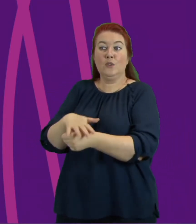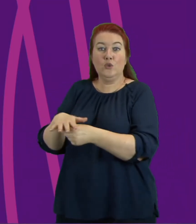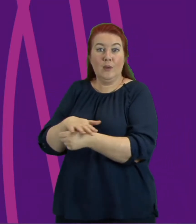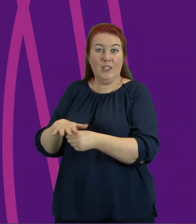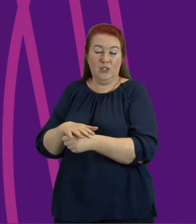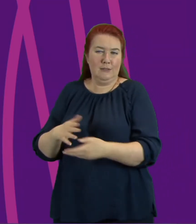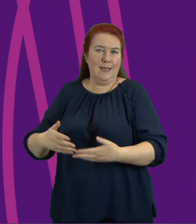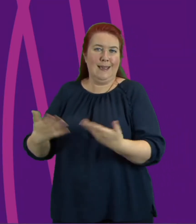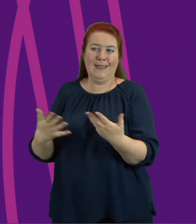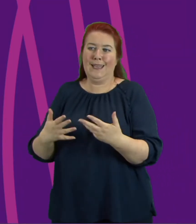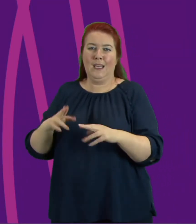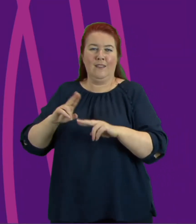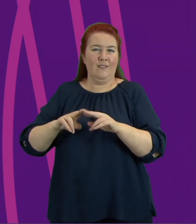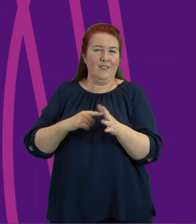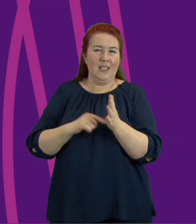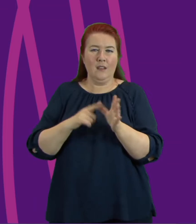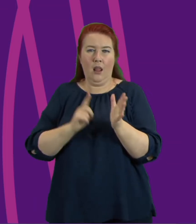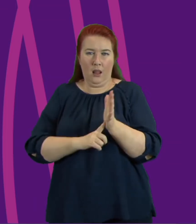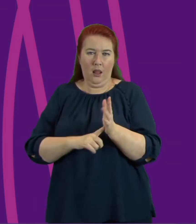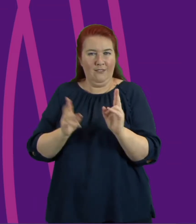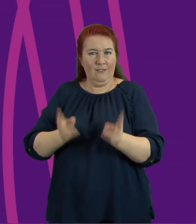inquiry will be held.